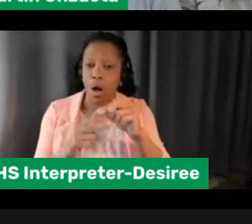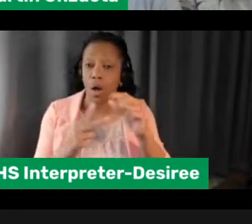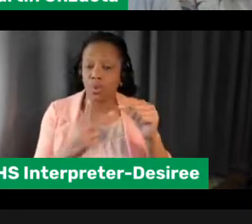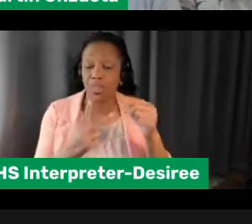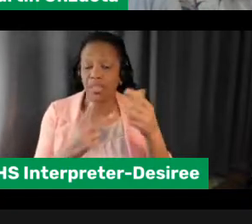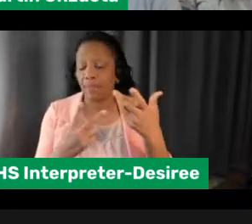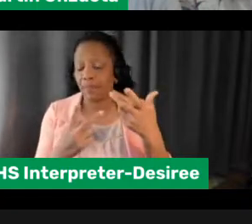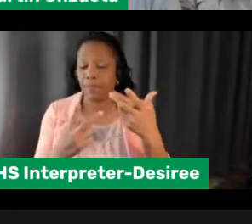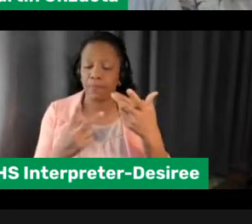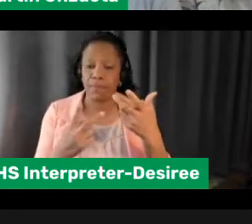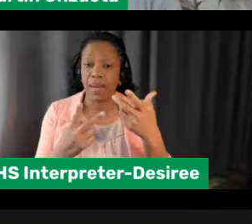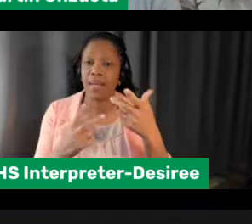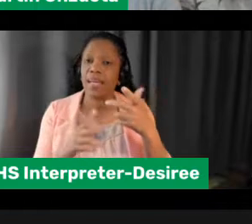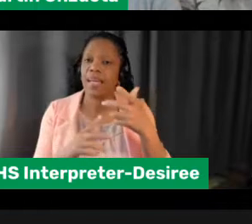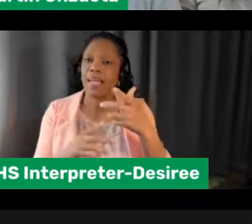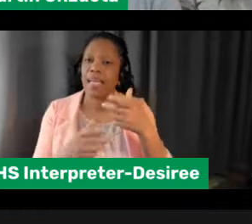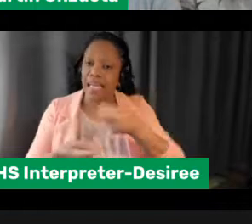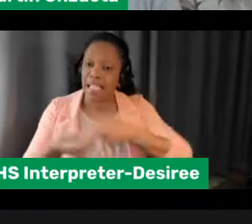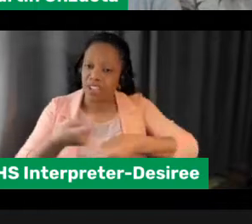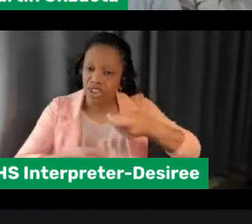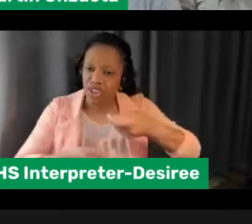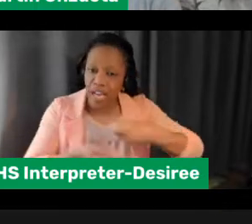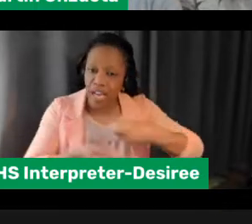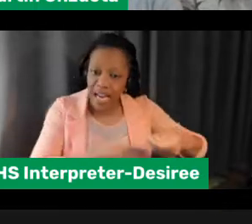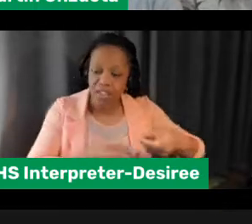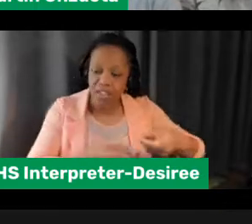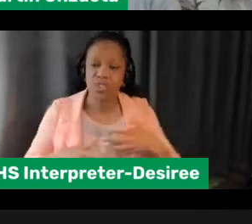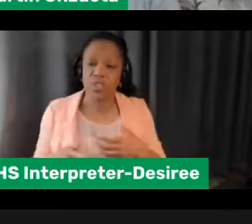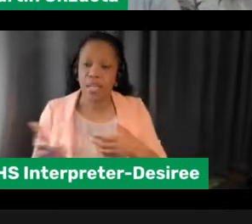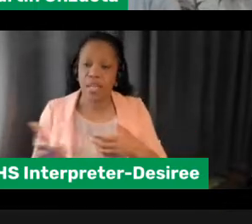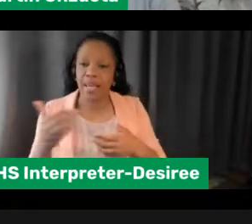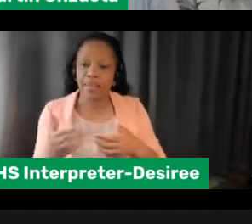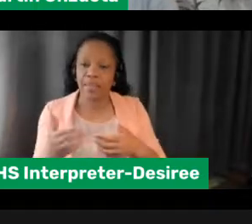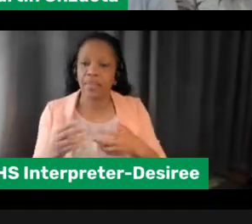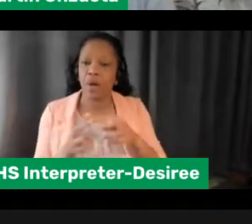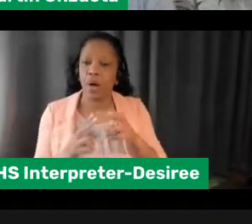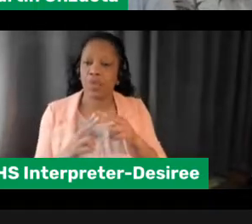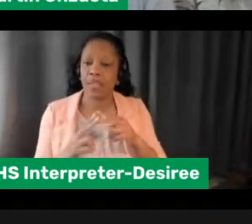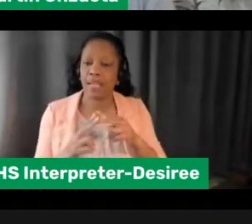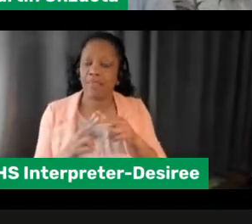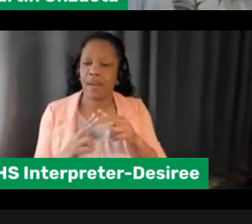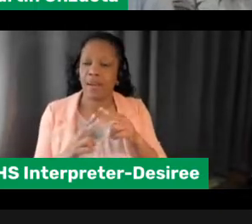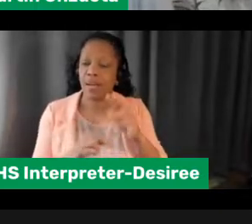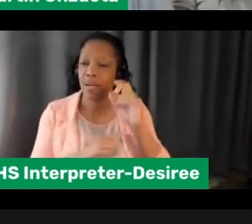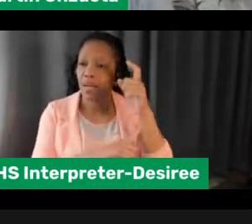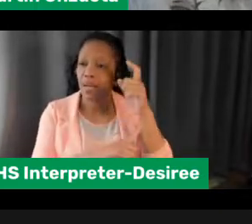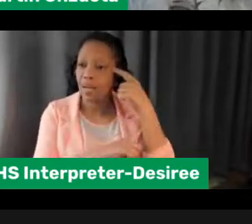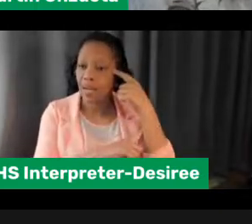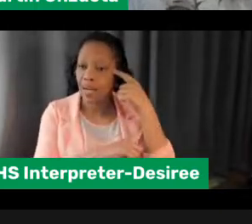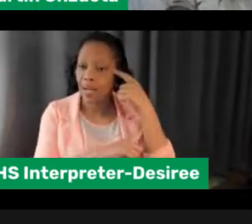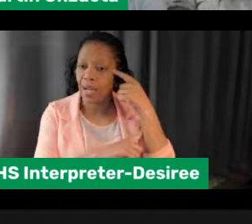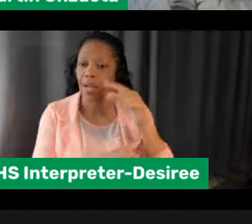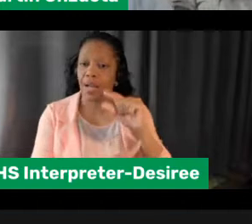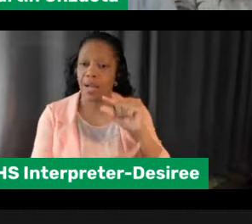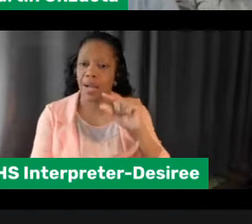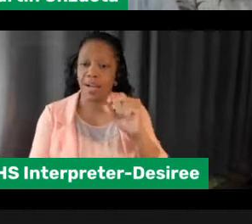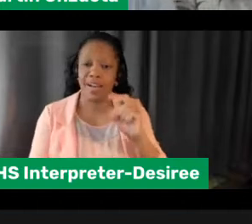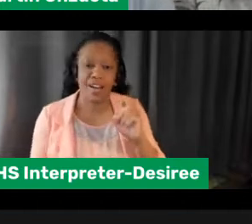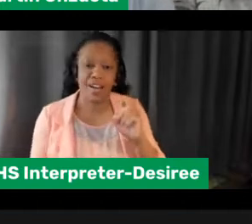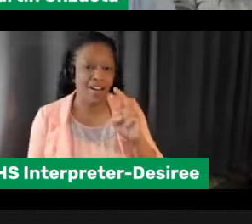for instance, and alternative community governance. And what that's talking about is really integrating a real version